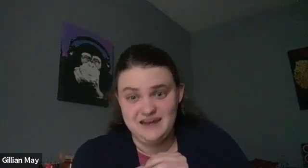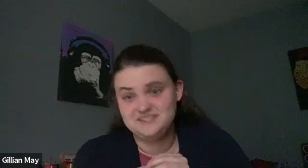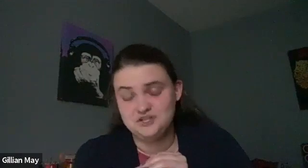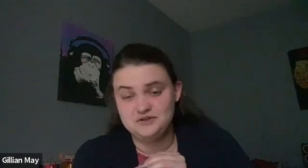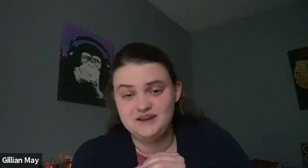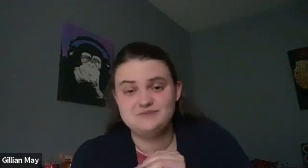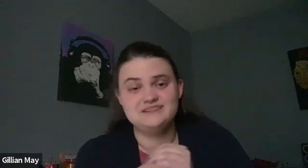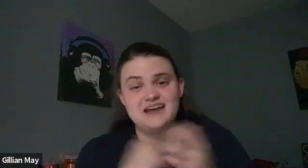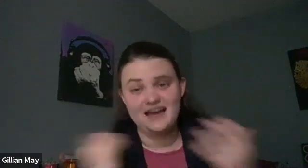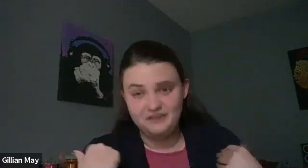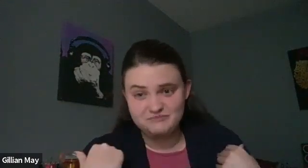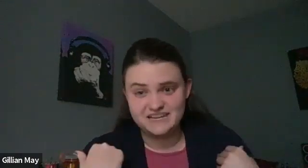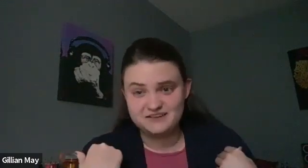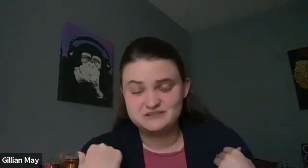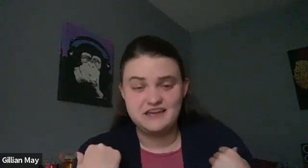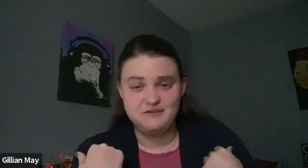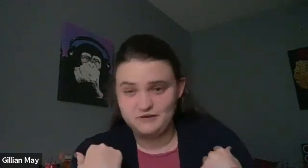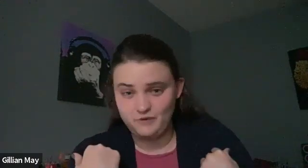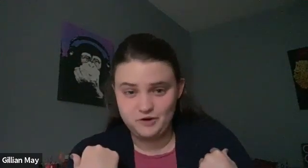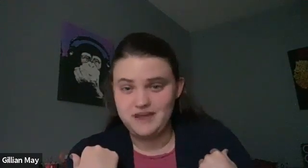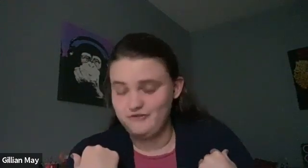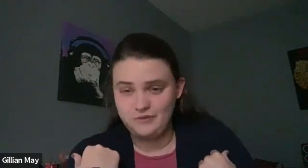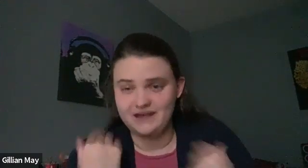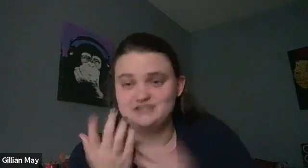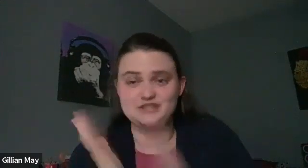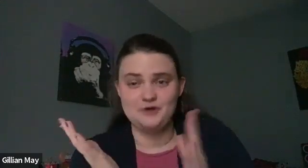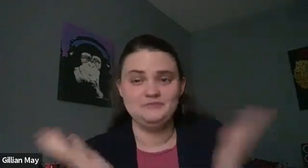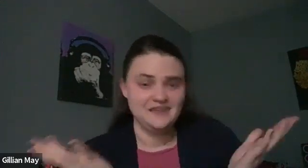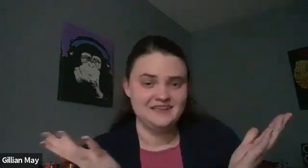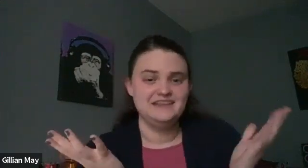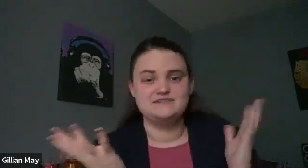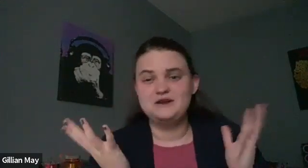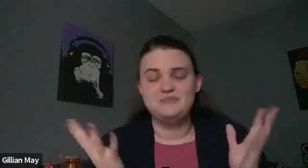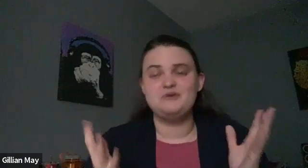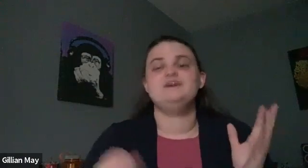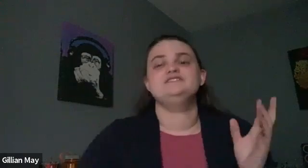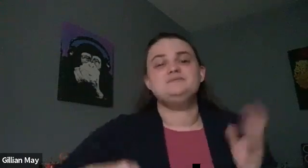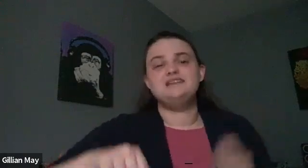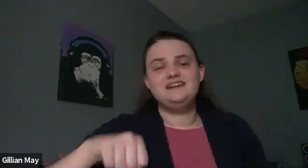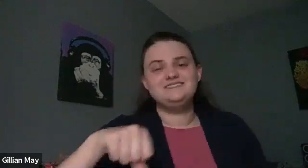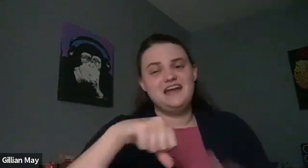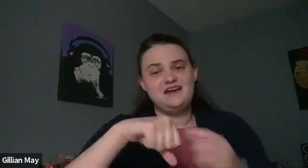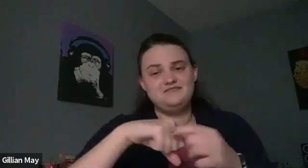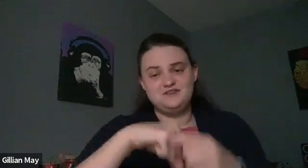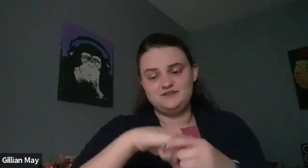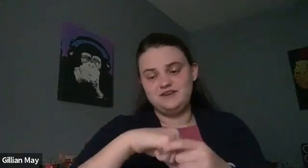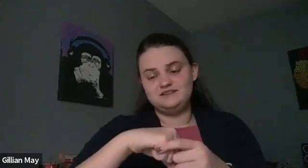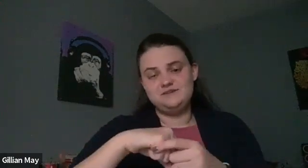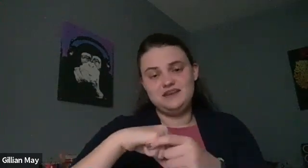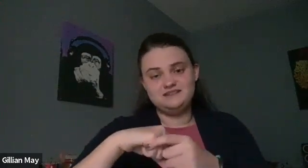to show you guys, because I love potatoes, every form, every way. So it's a very important one. So potato is going to have your non-dominant hand as a